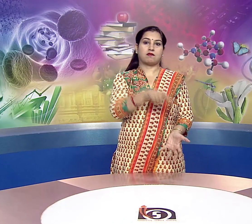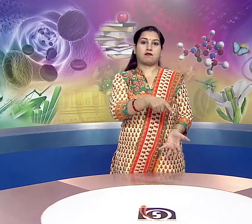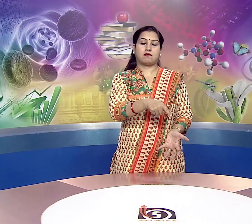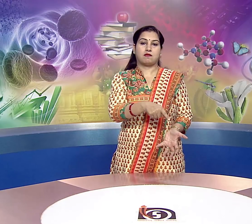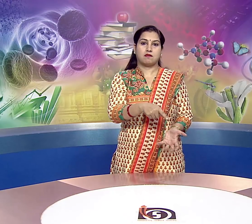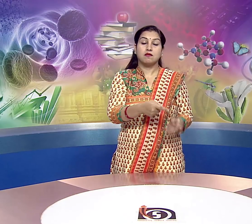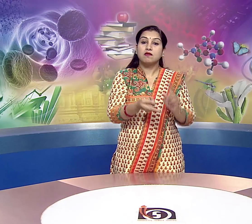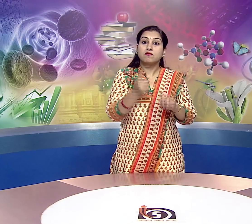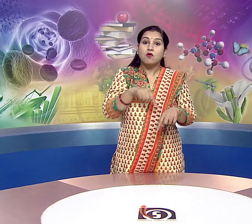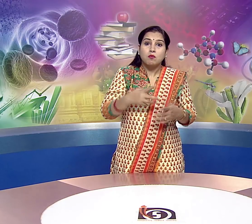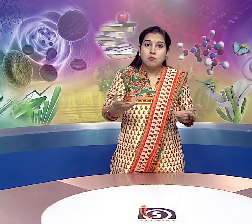who comes